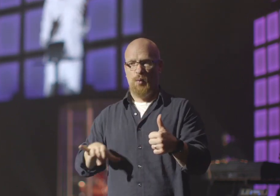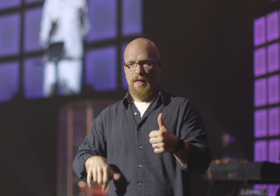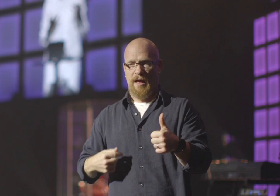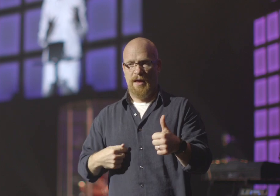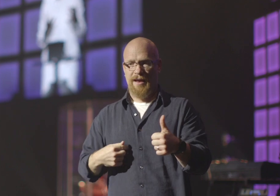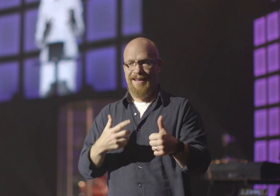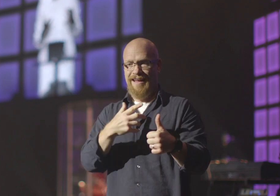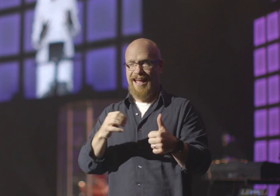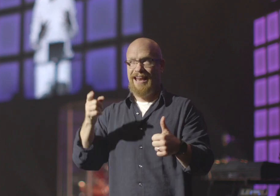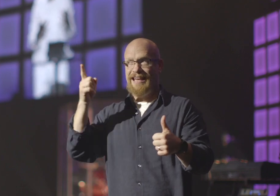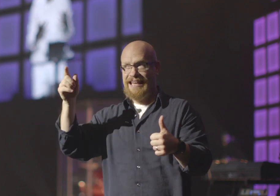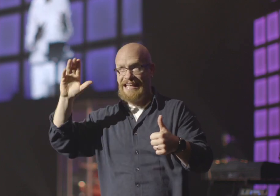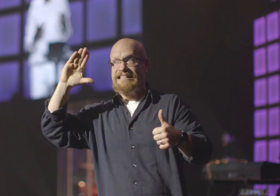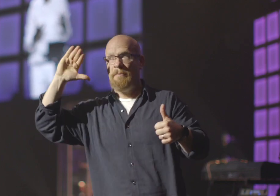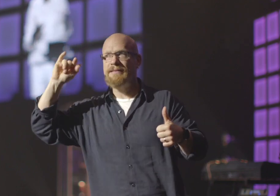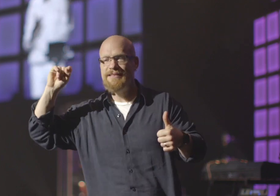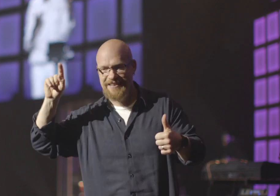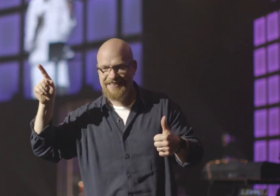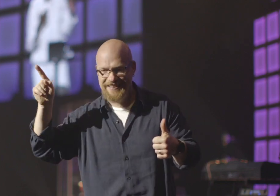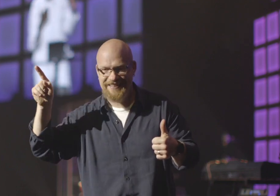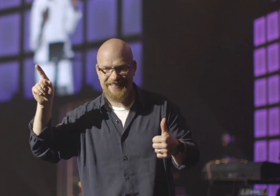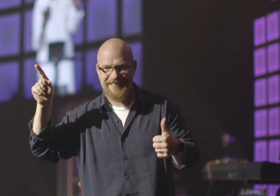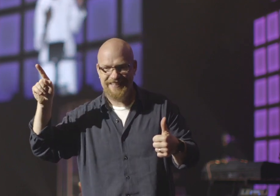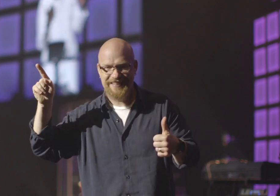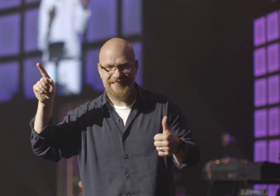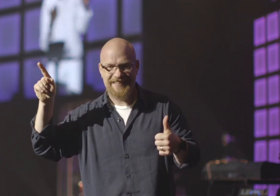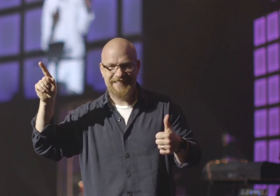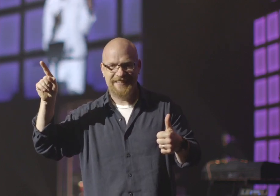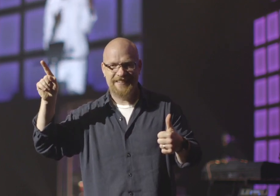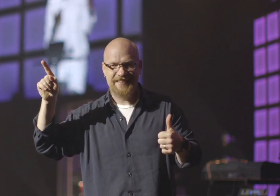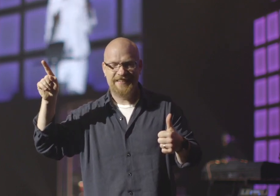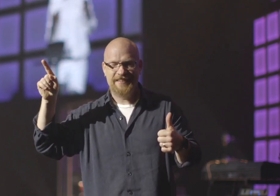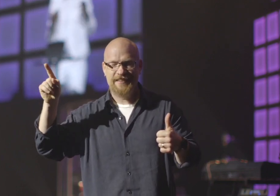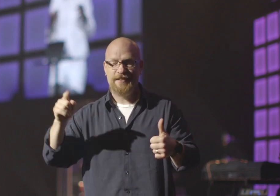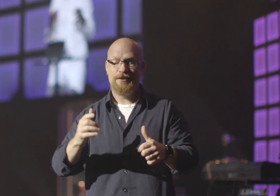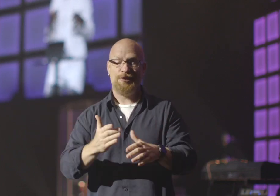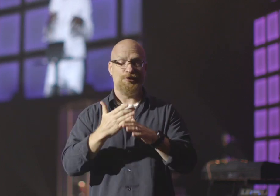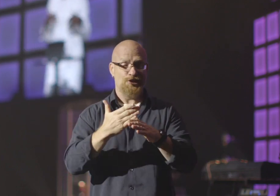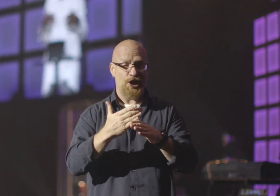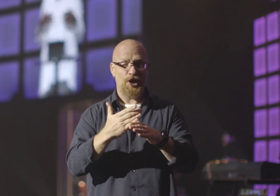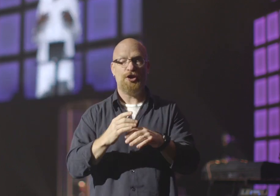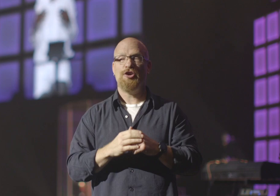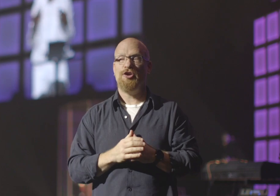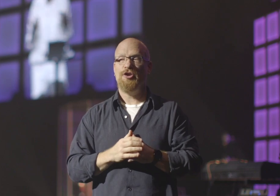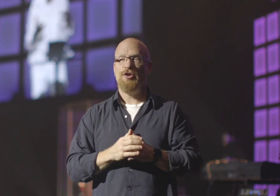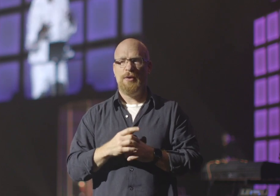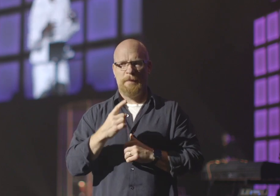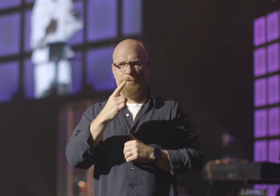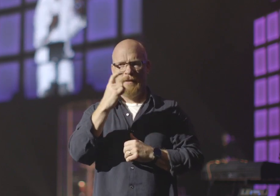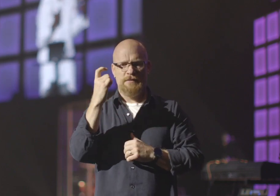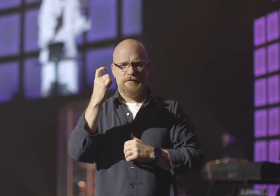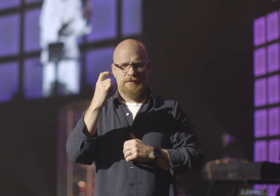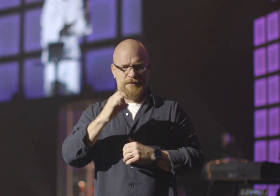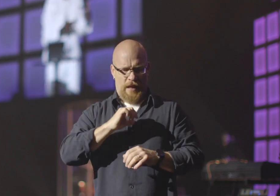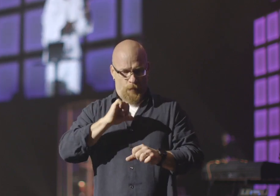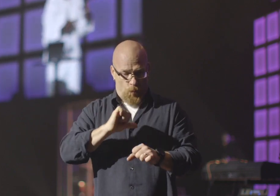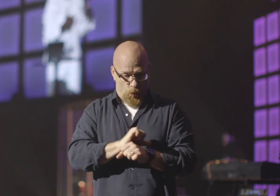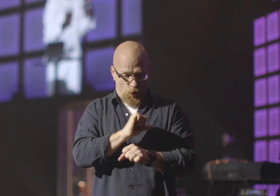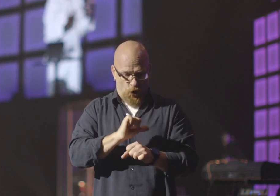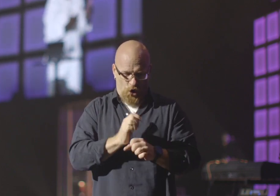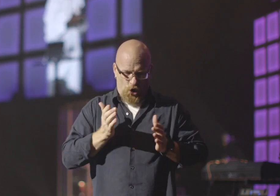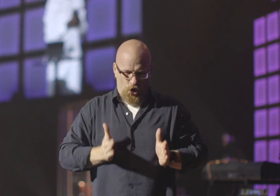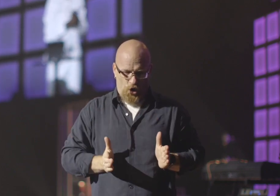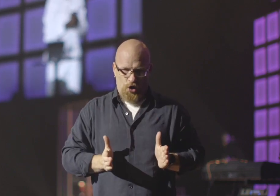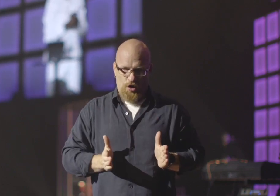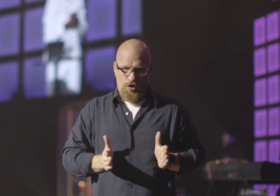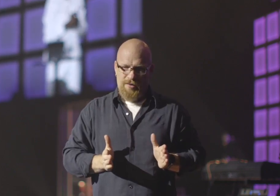expects us to. Amen? Now, we should share our faith because we are workers together